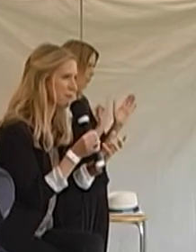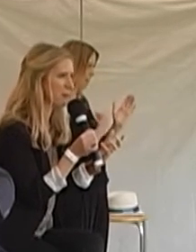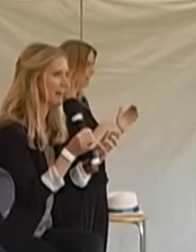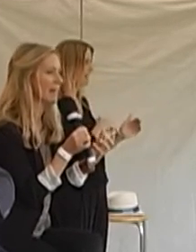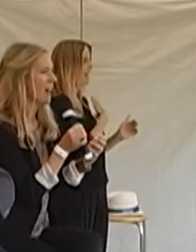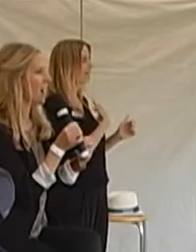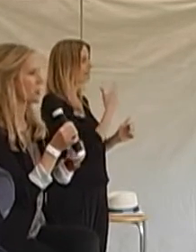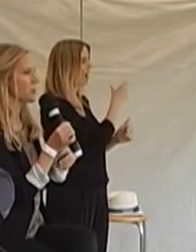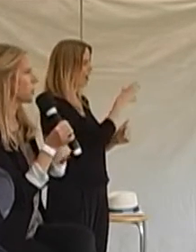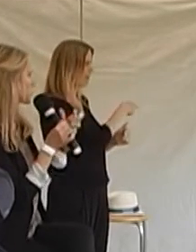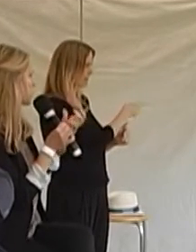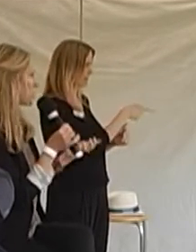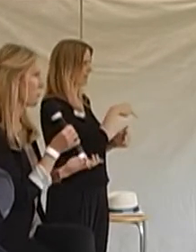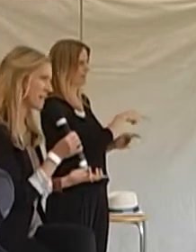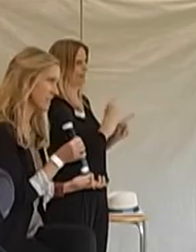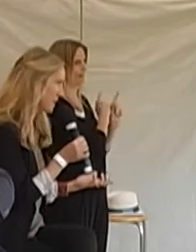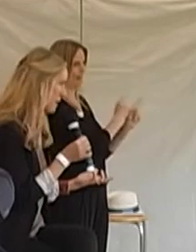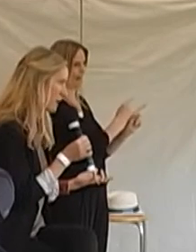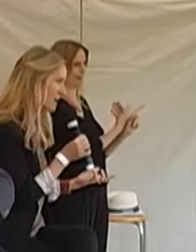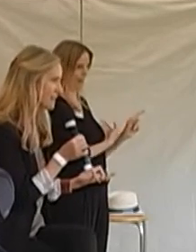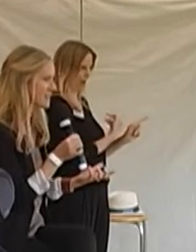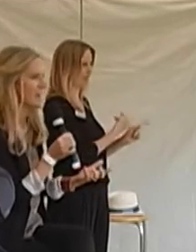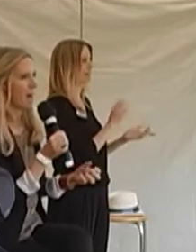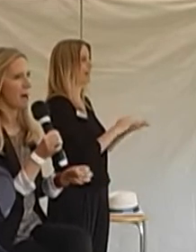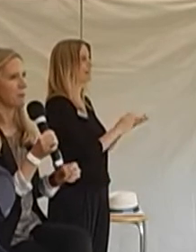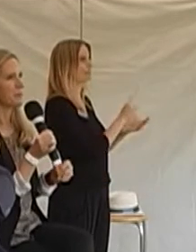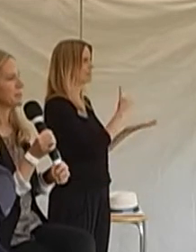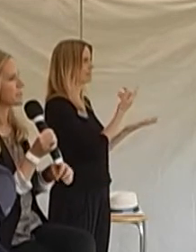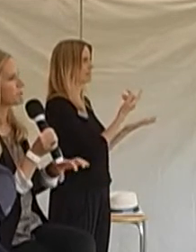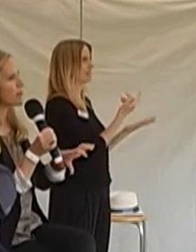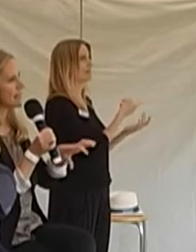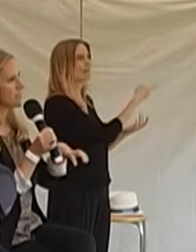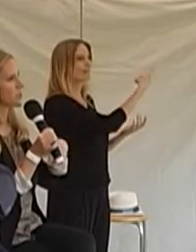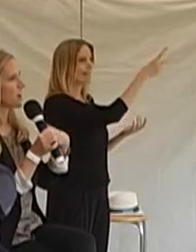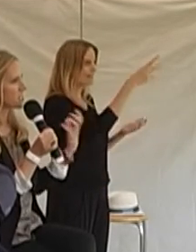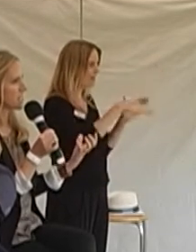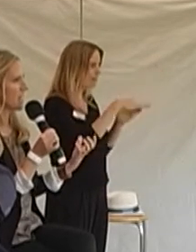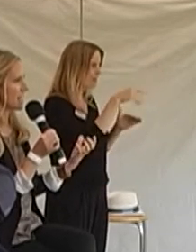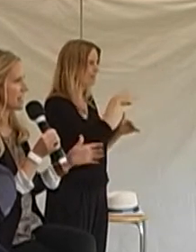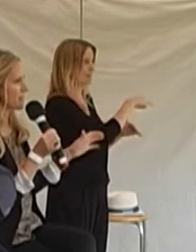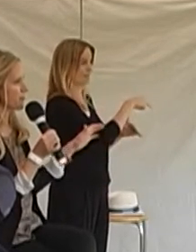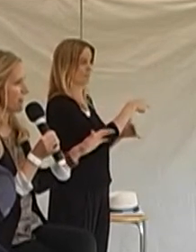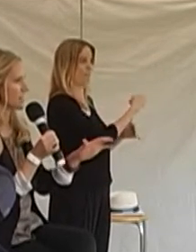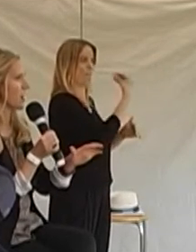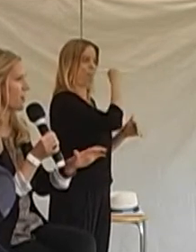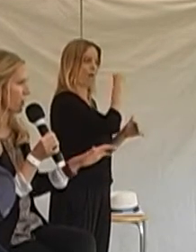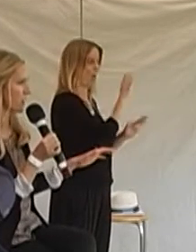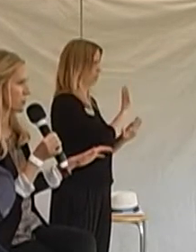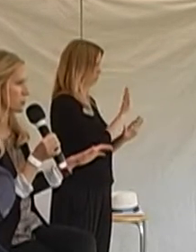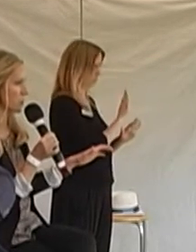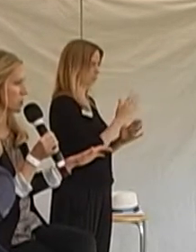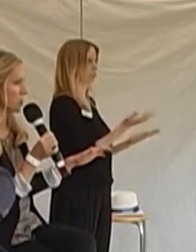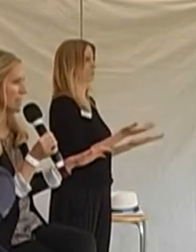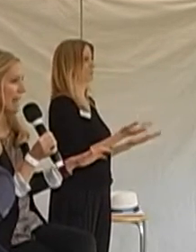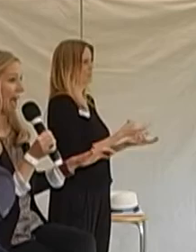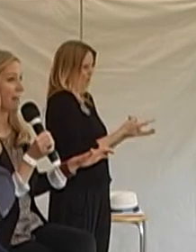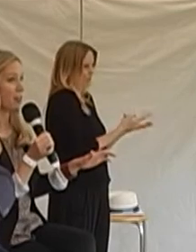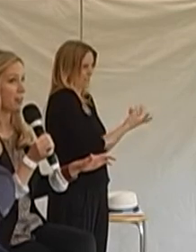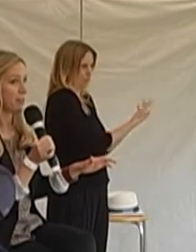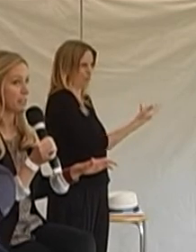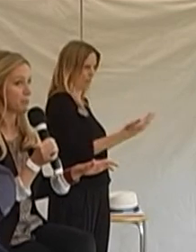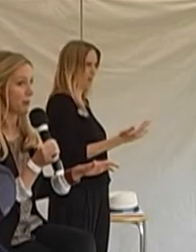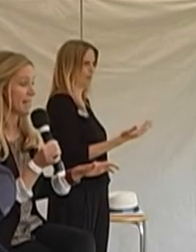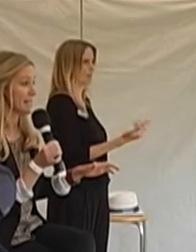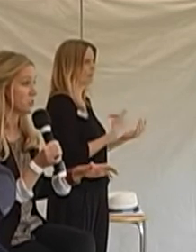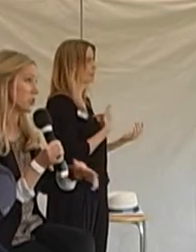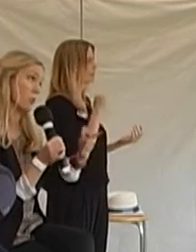especially live by. You're not to think you're better than anyone else. This really sort of underlining this flat hierarchical structure. And I